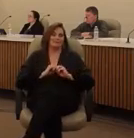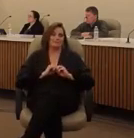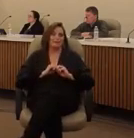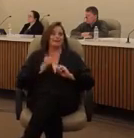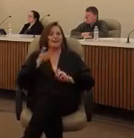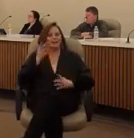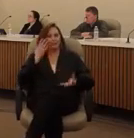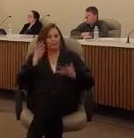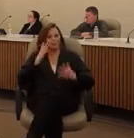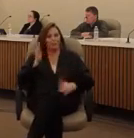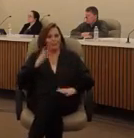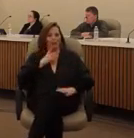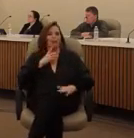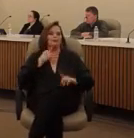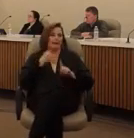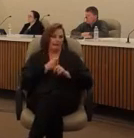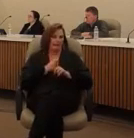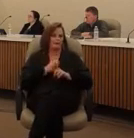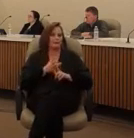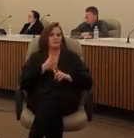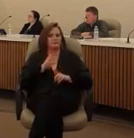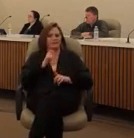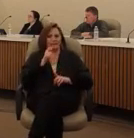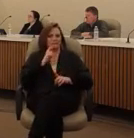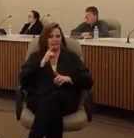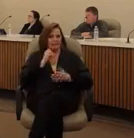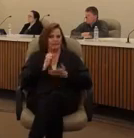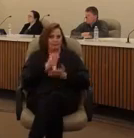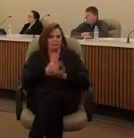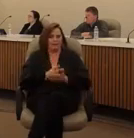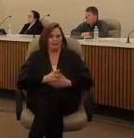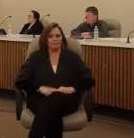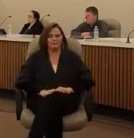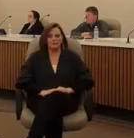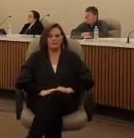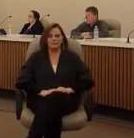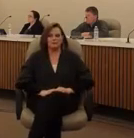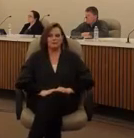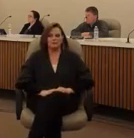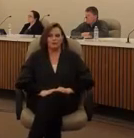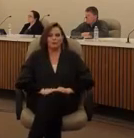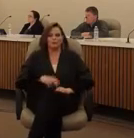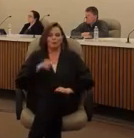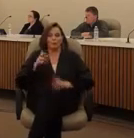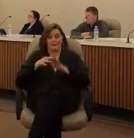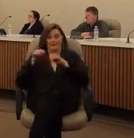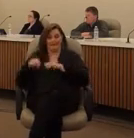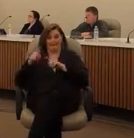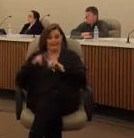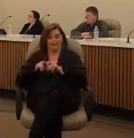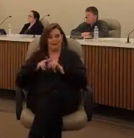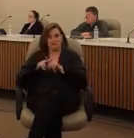yet. We're still working through the process on that. So I don't think it would have anything to do with this particular application.